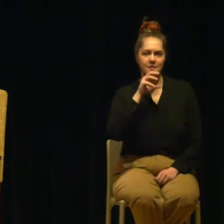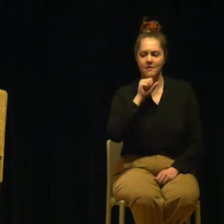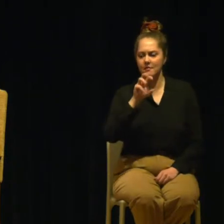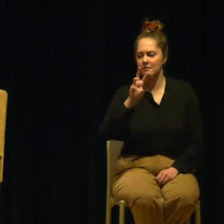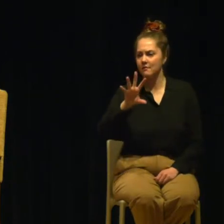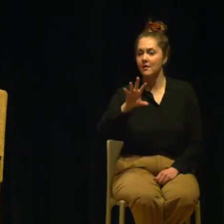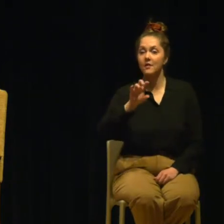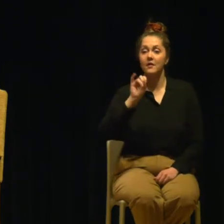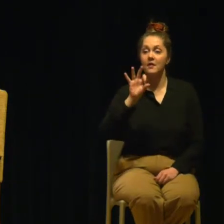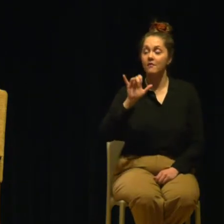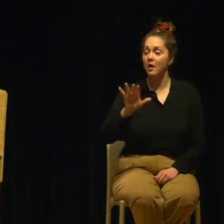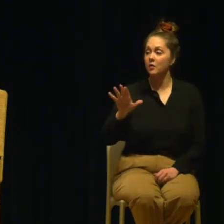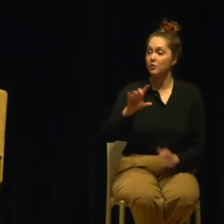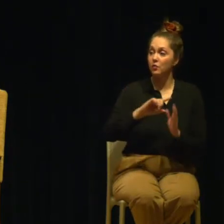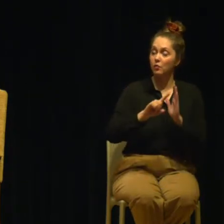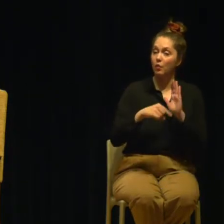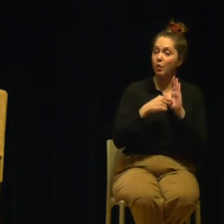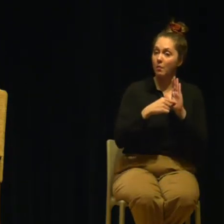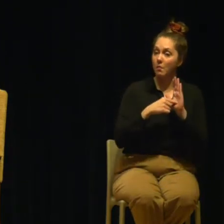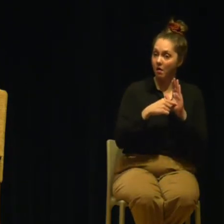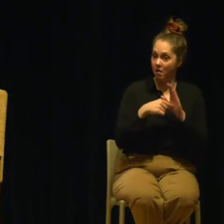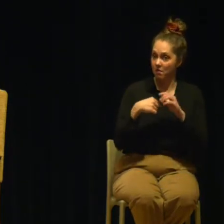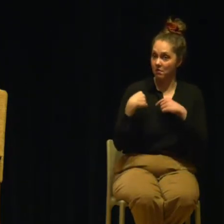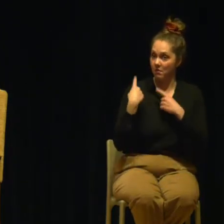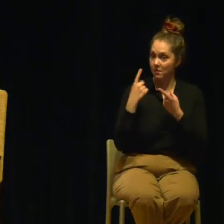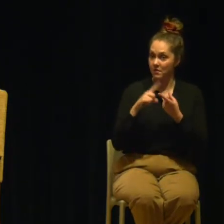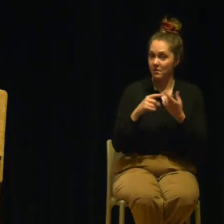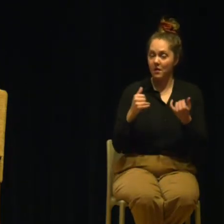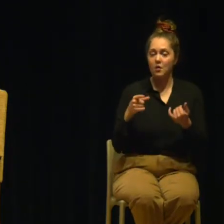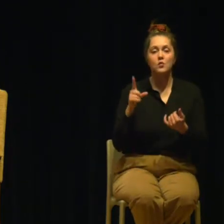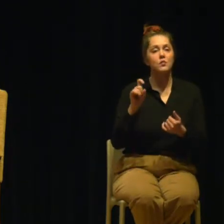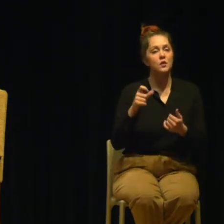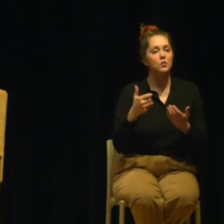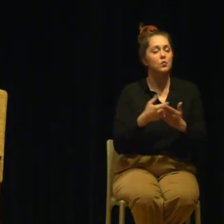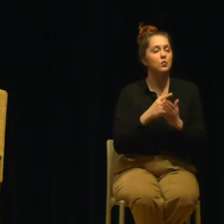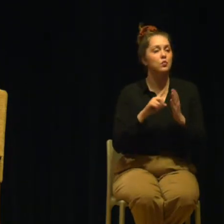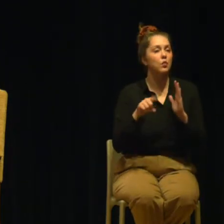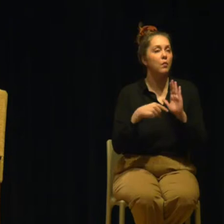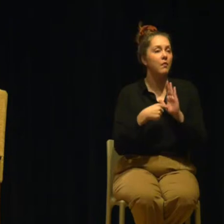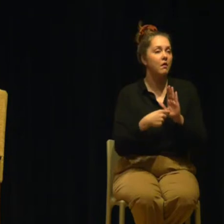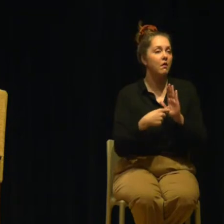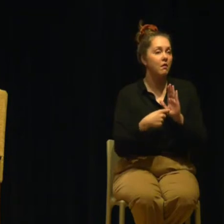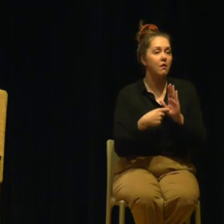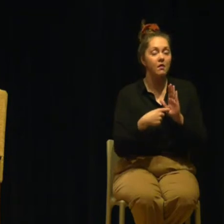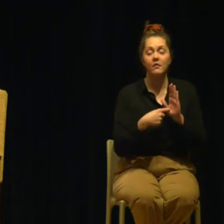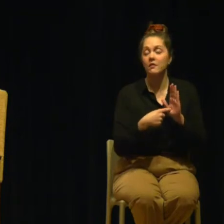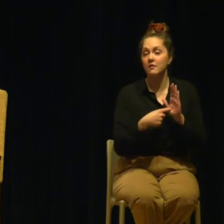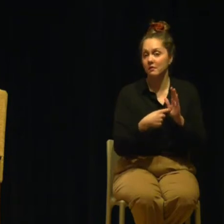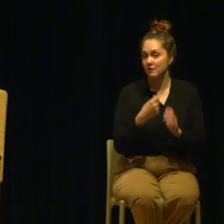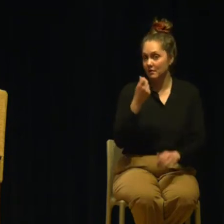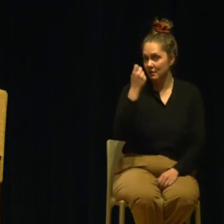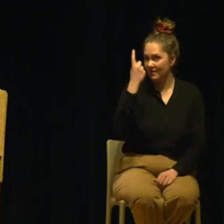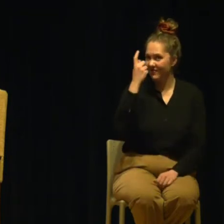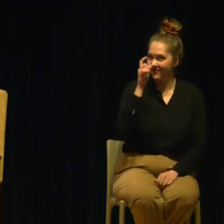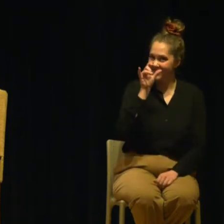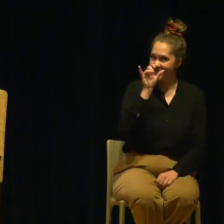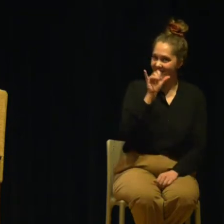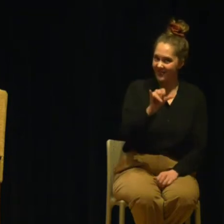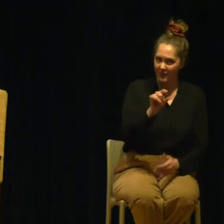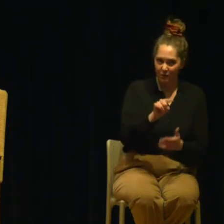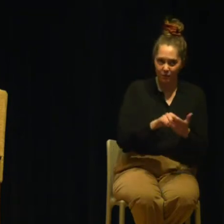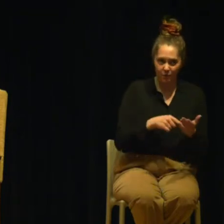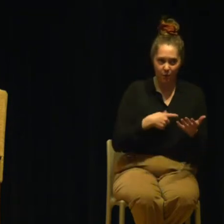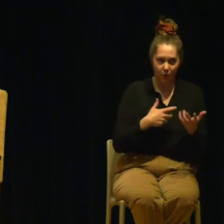If that's been your role model up to this point, then you need a new role model, because that is what I want for